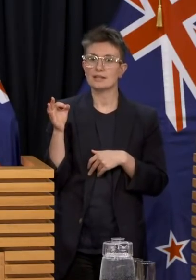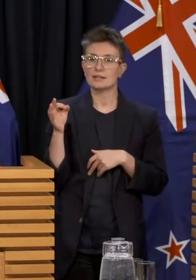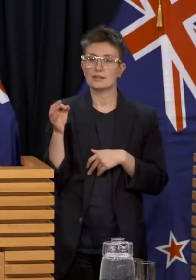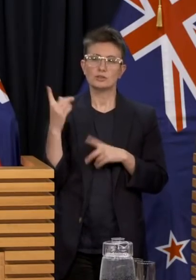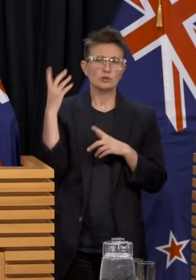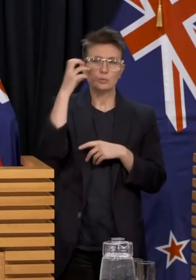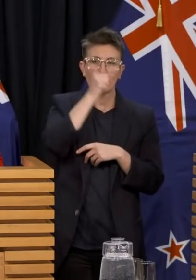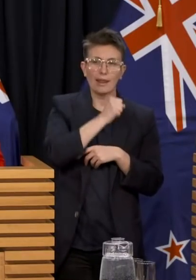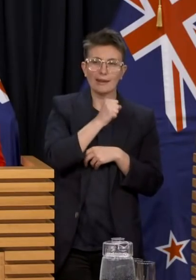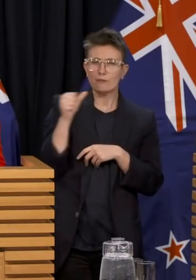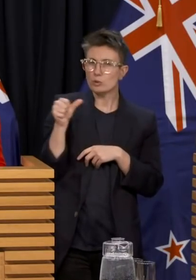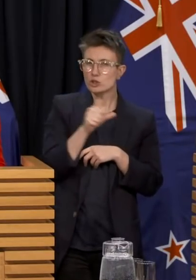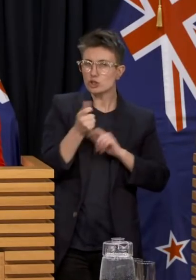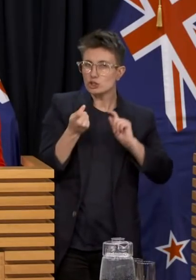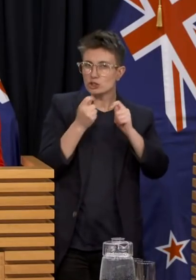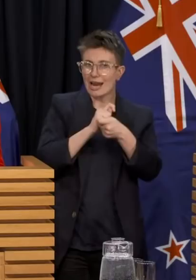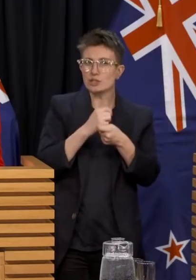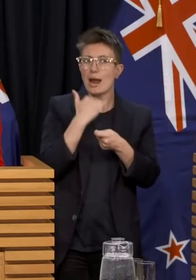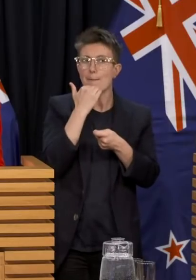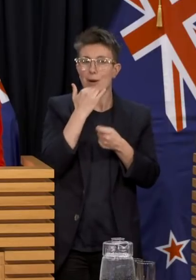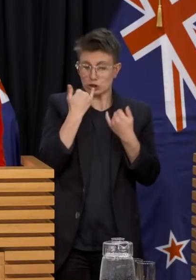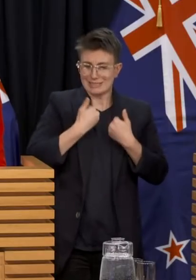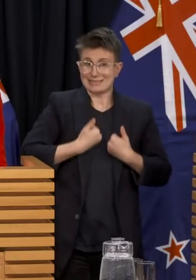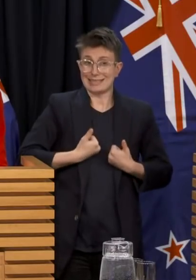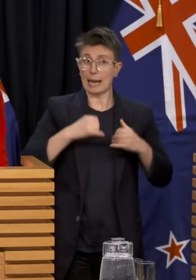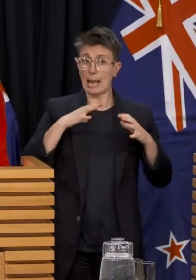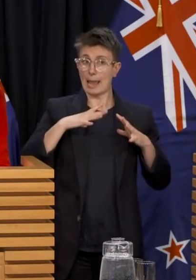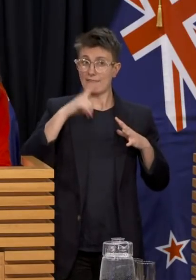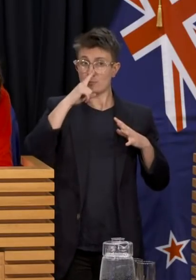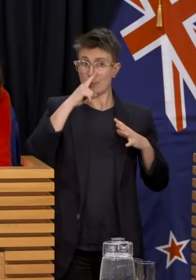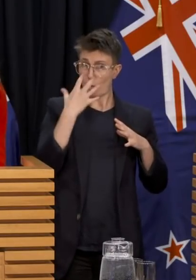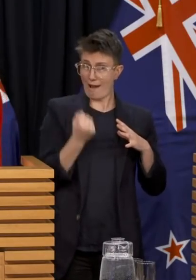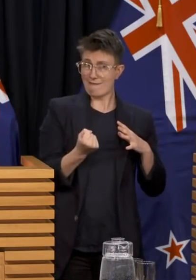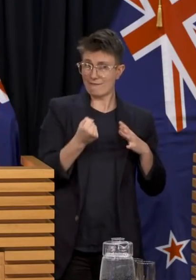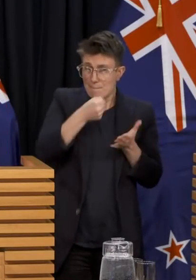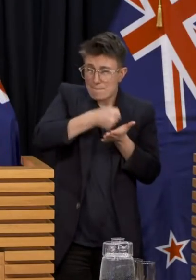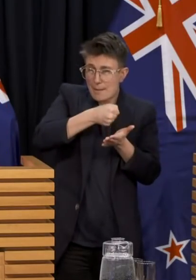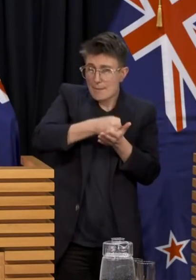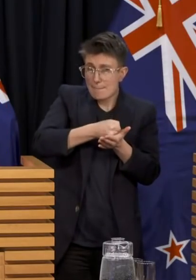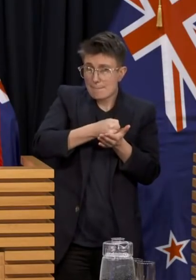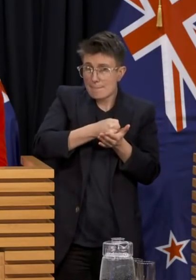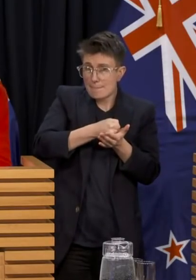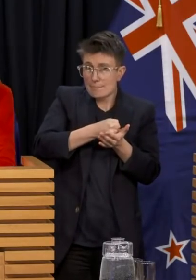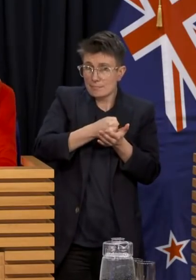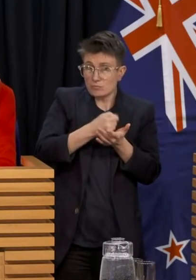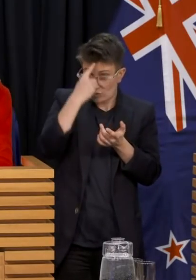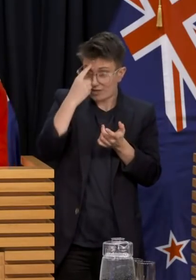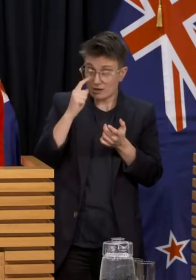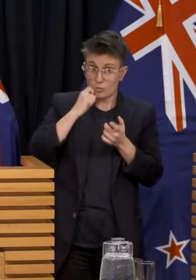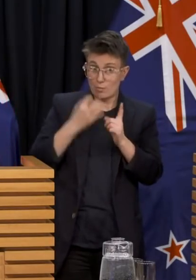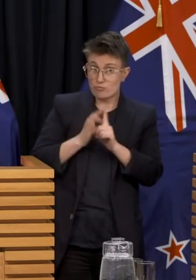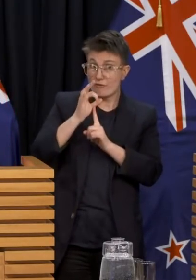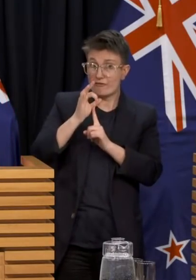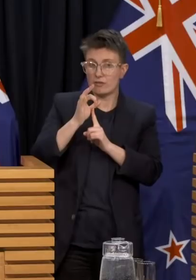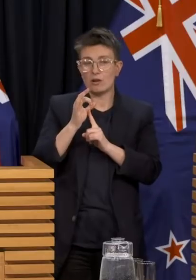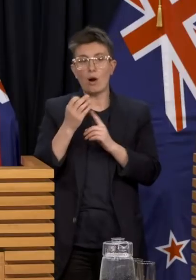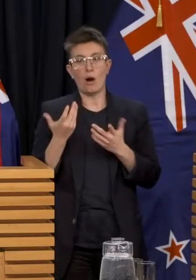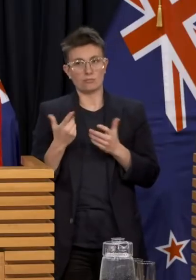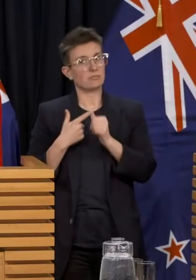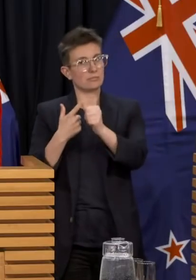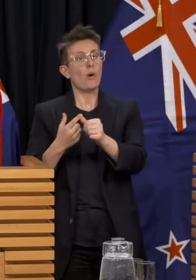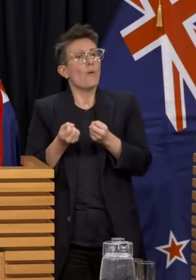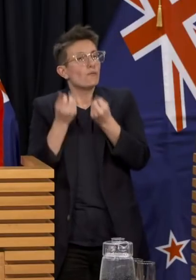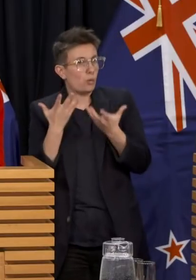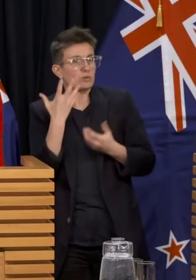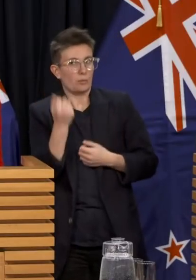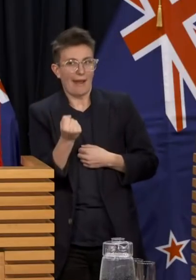all employees have? Would that encourage people more to stay home more often if they were perhaps Oh, we do. Of course, we still have the COVID sick leave provisions